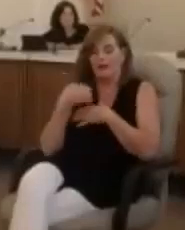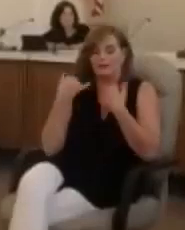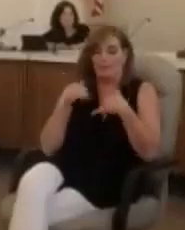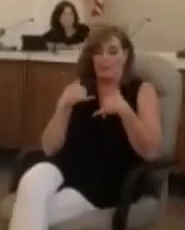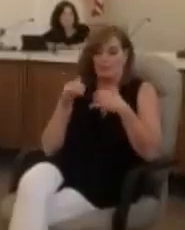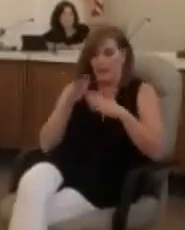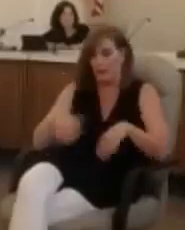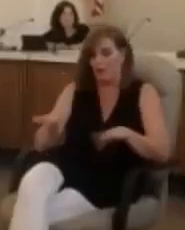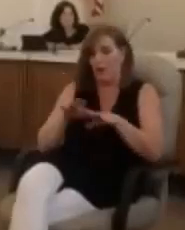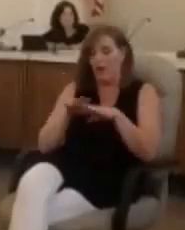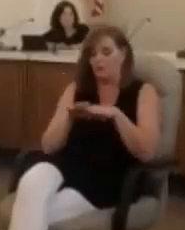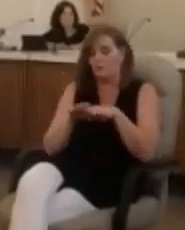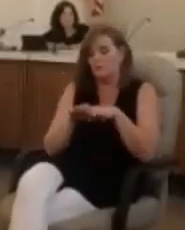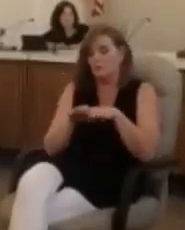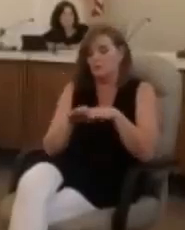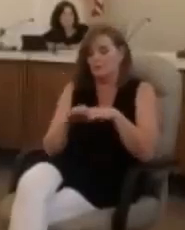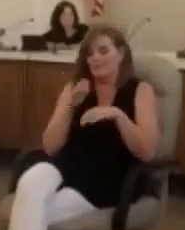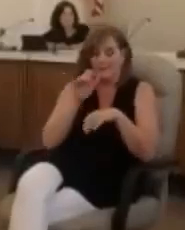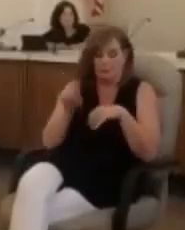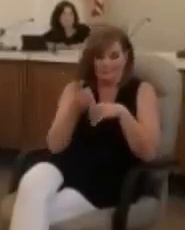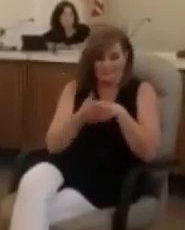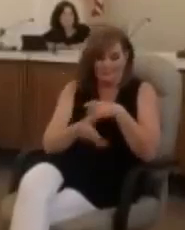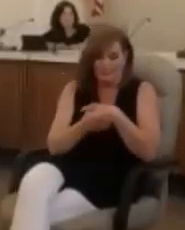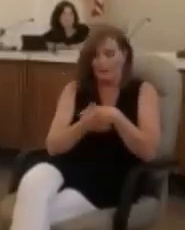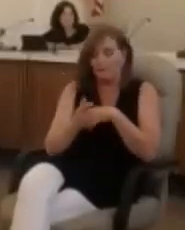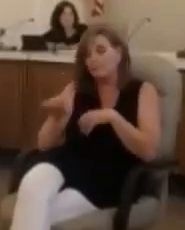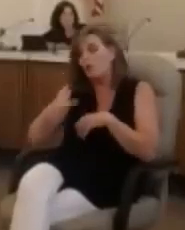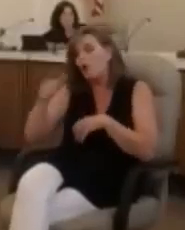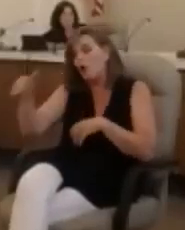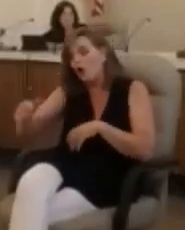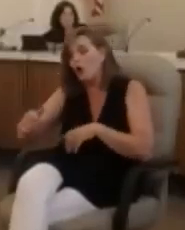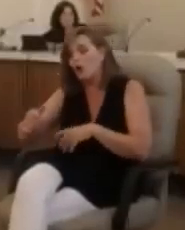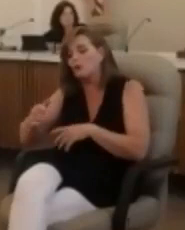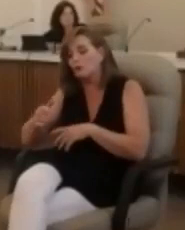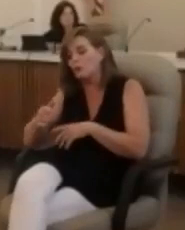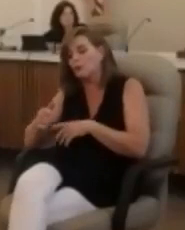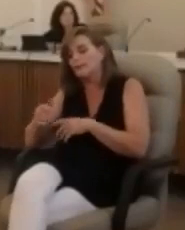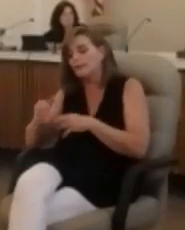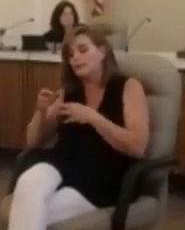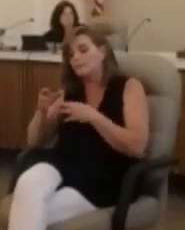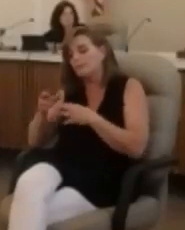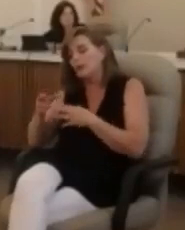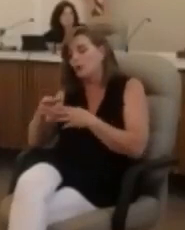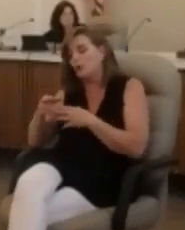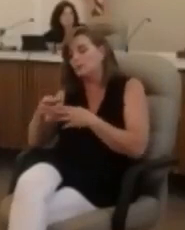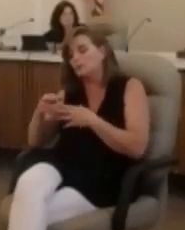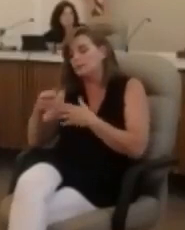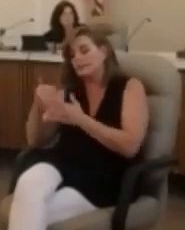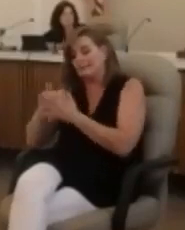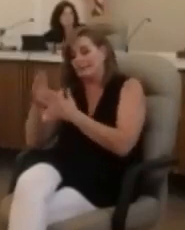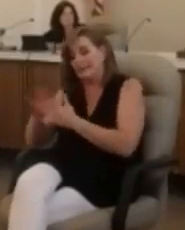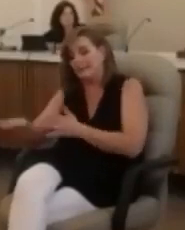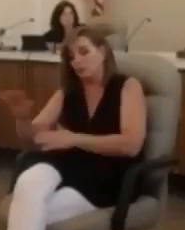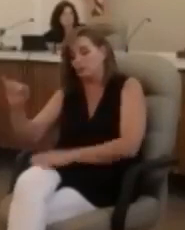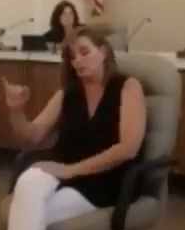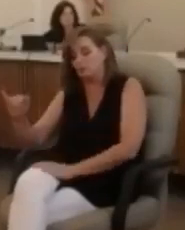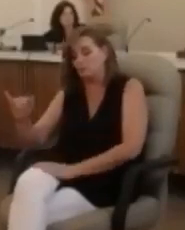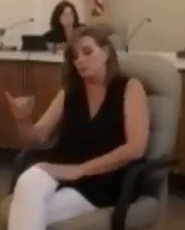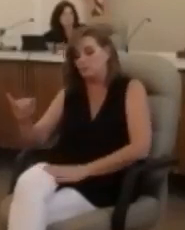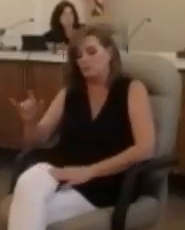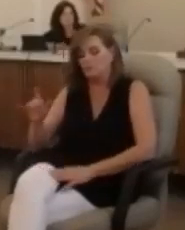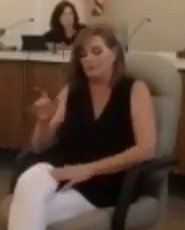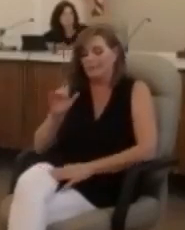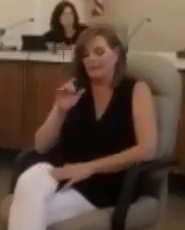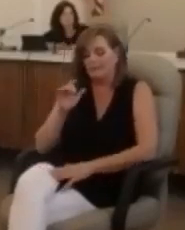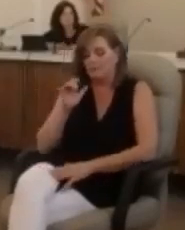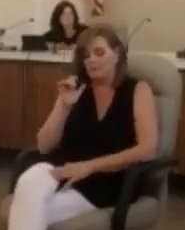for the other developments around there, is a nice addition. There are no parks with playgrounds in the southeast